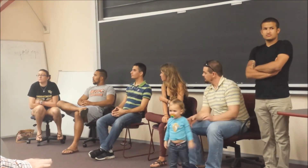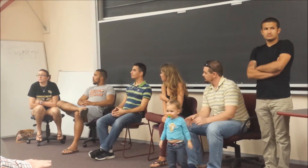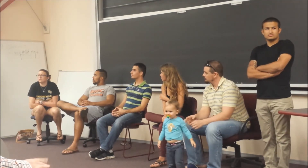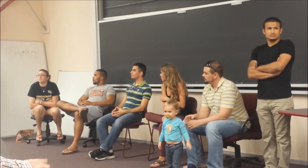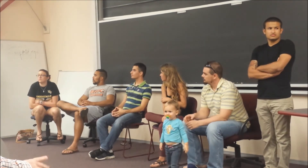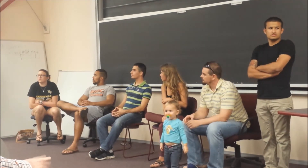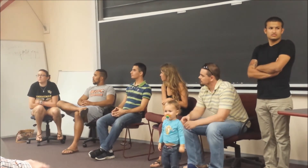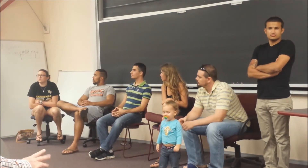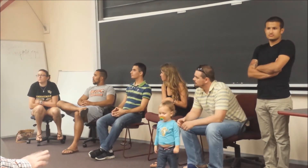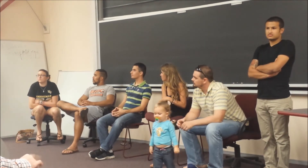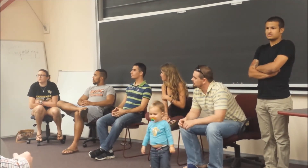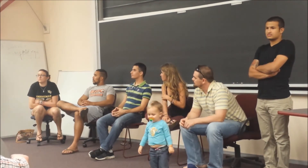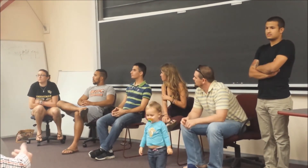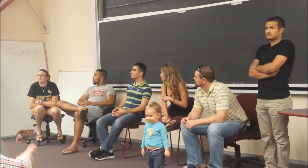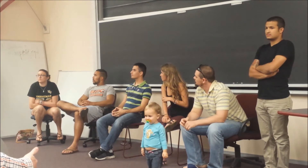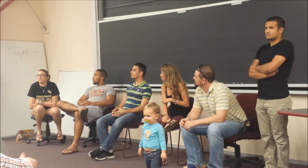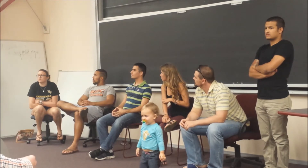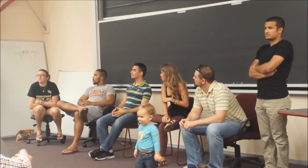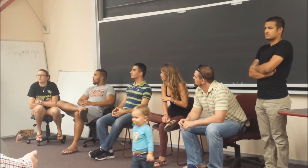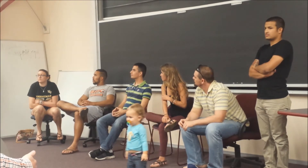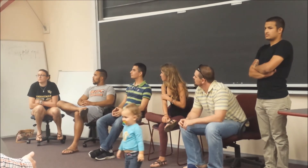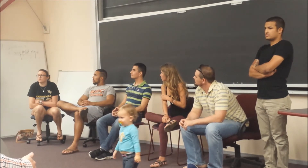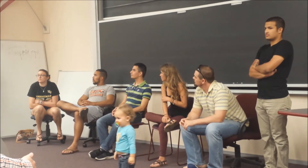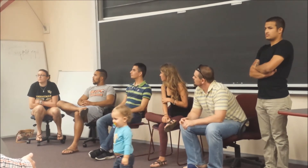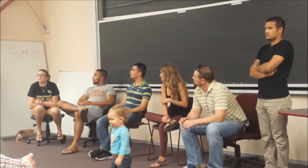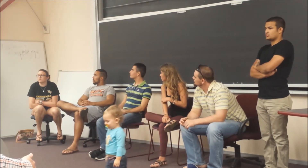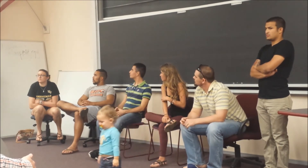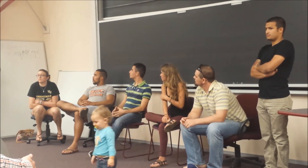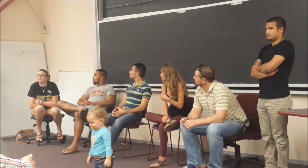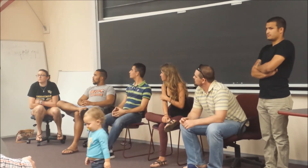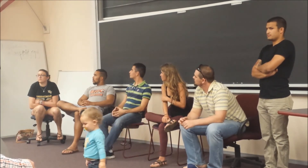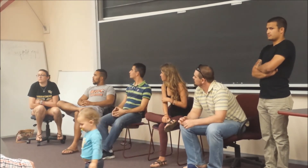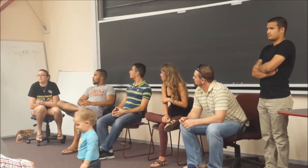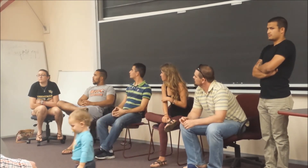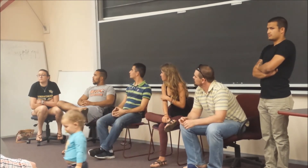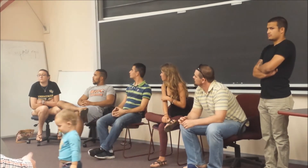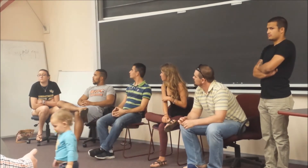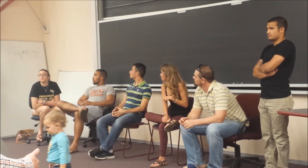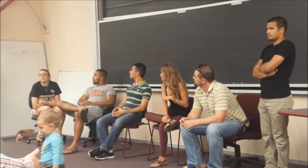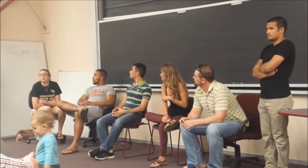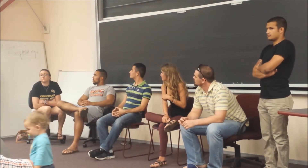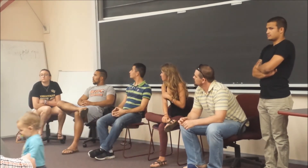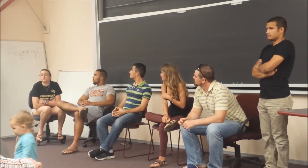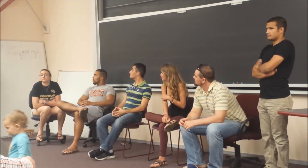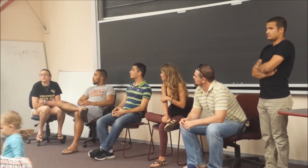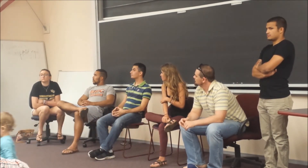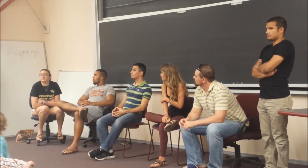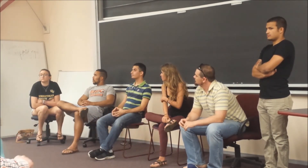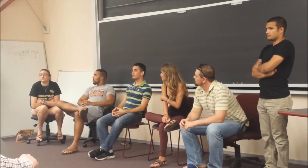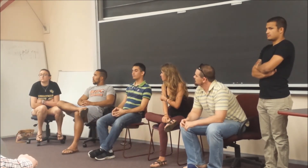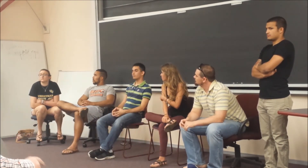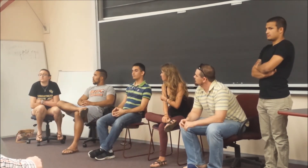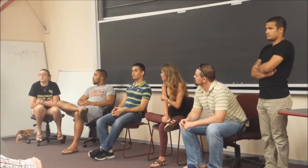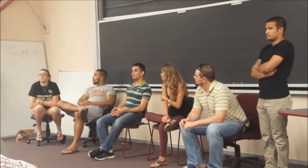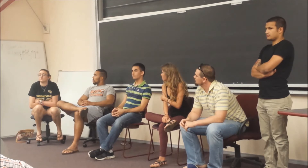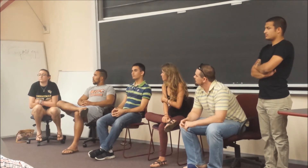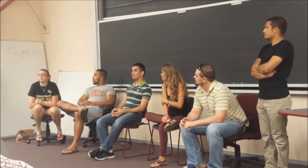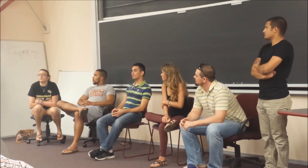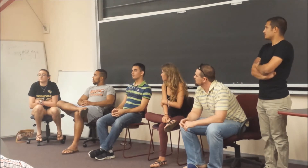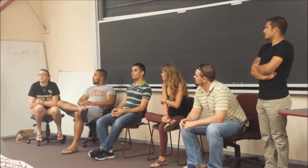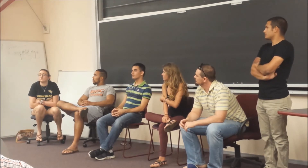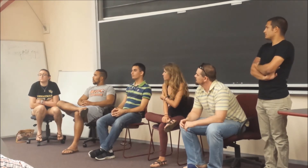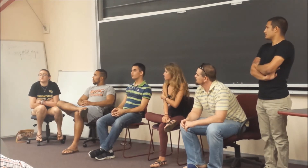things in their life that can hold them back, that is something I'm very proud of my daughter, but I'm also very proud of you